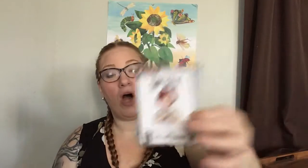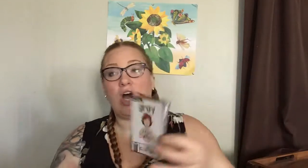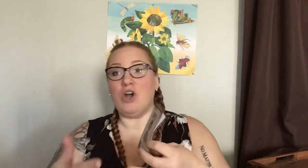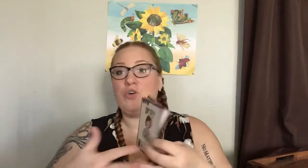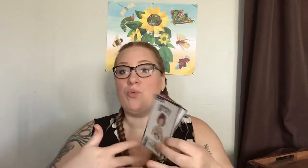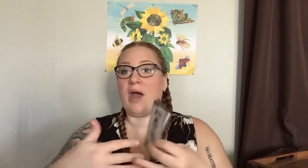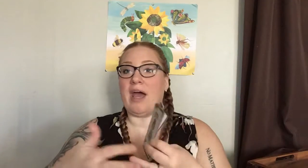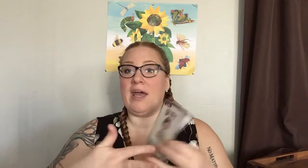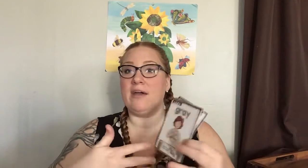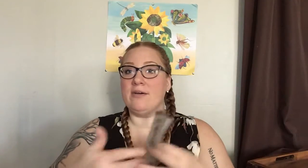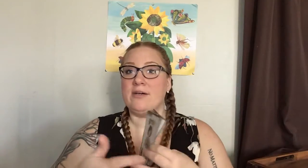Gray.